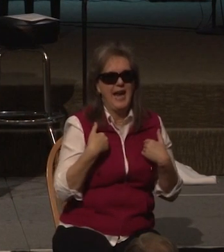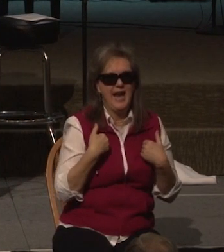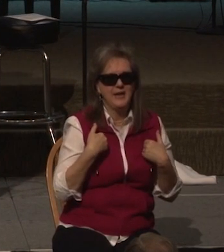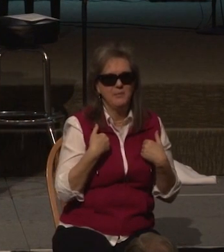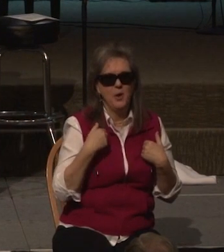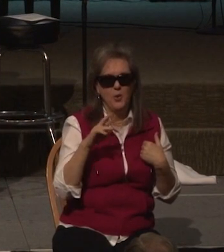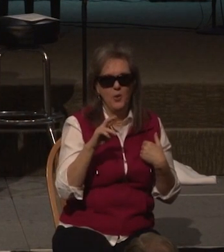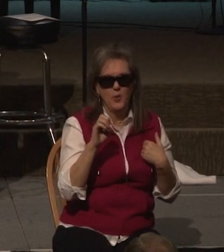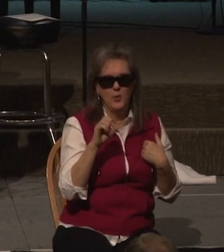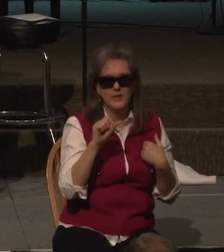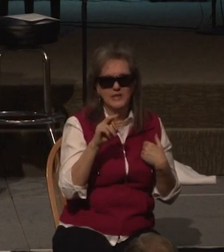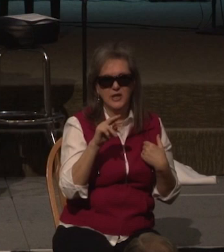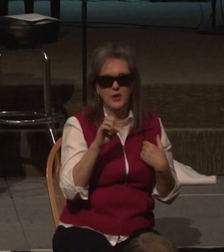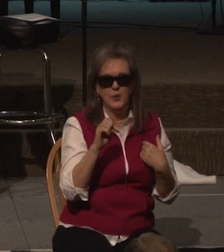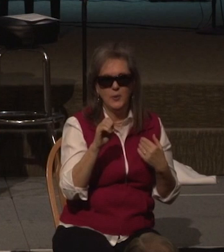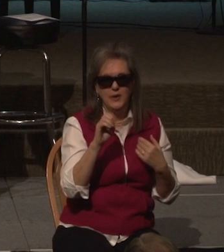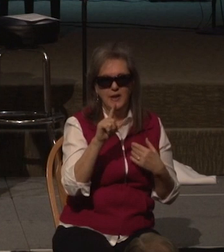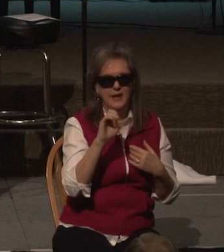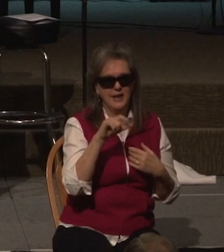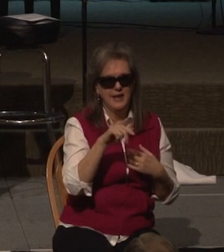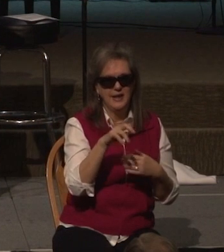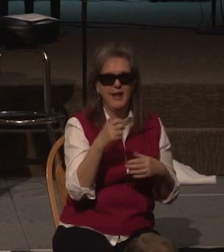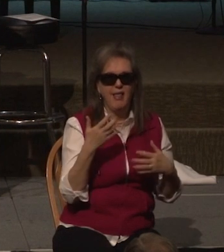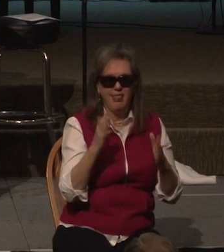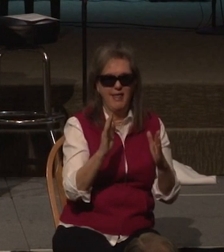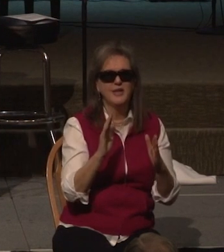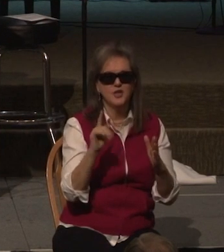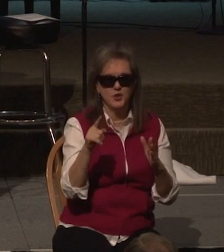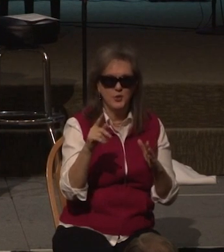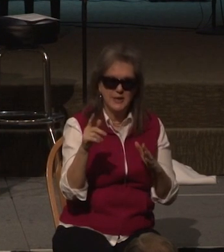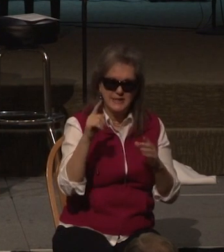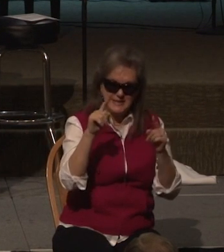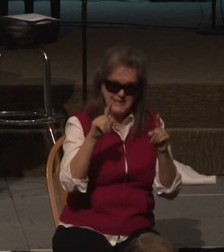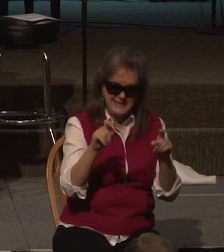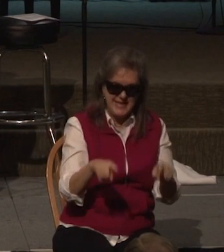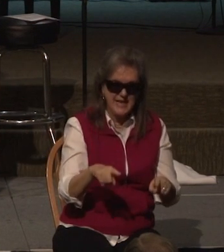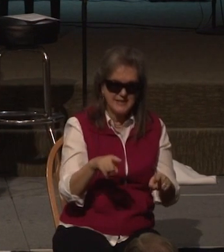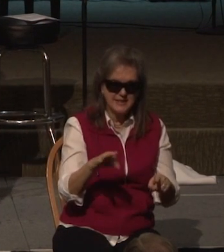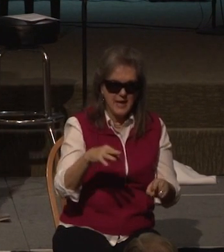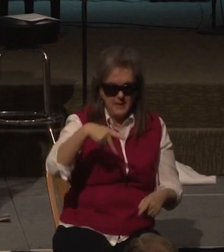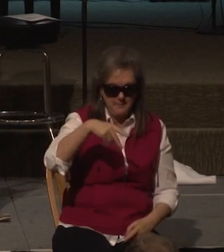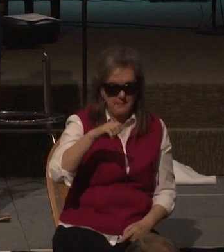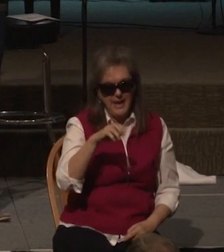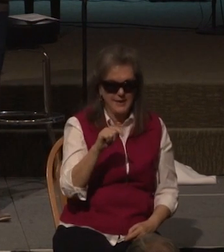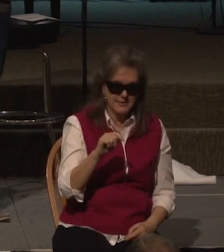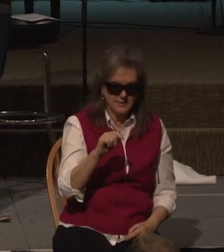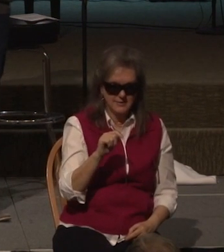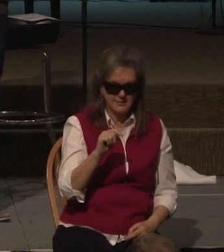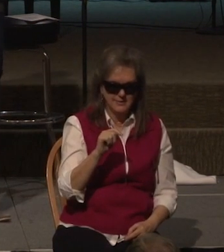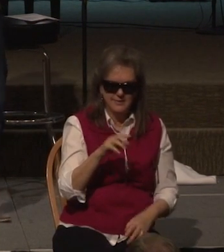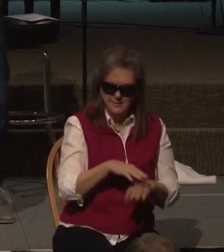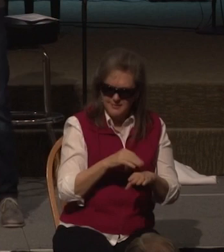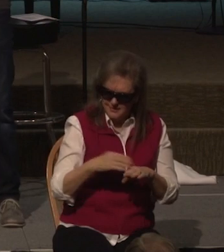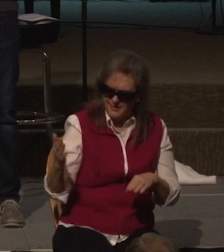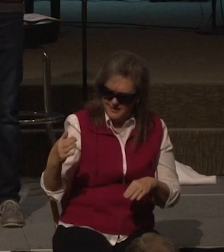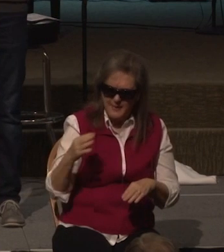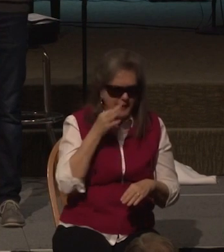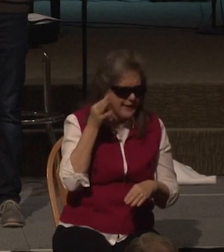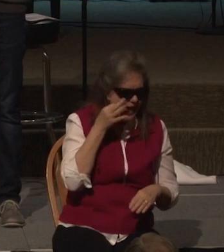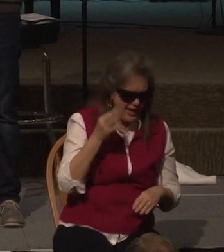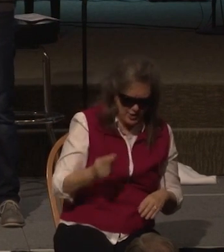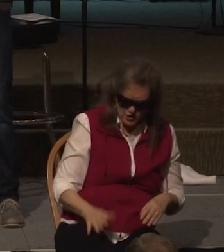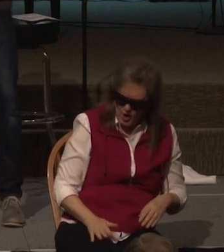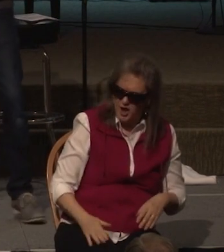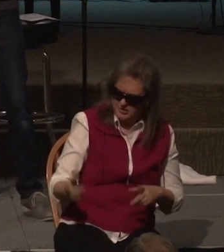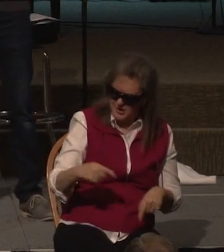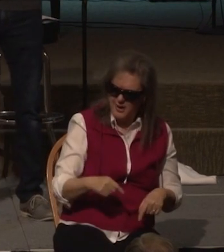League allows you to kind of test a pet before you officially adopt it, right? It lets you kind of check it out a